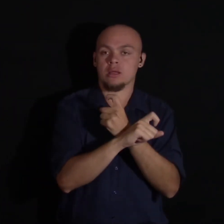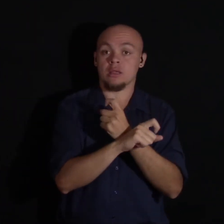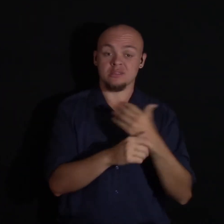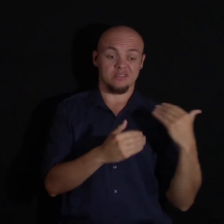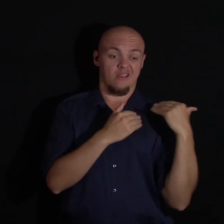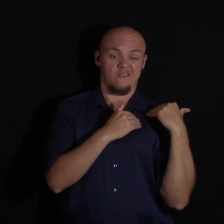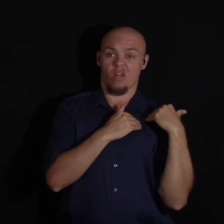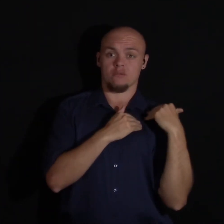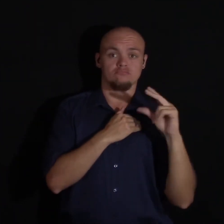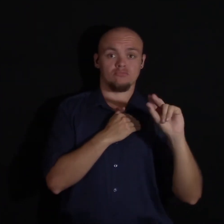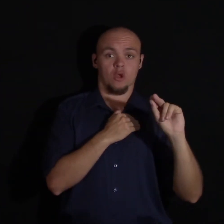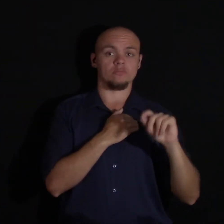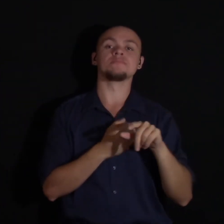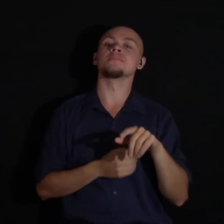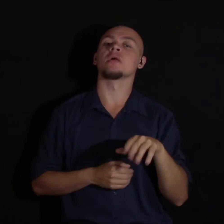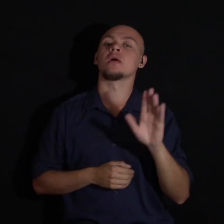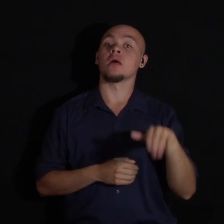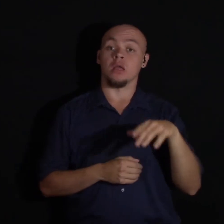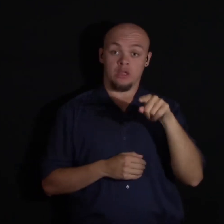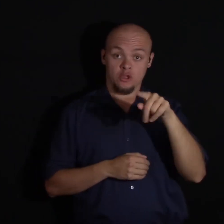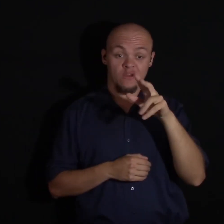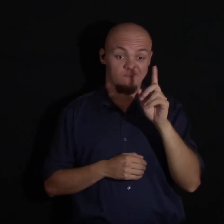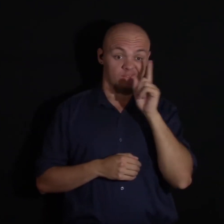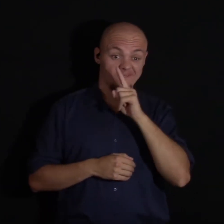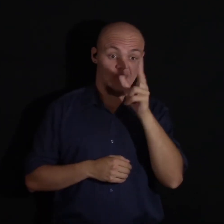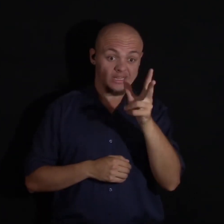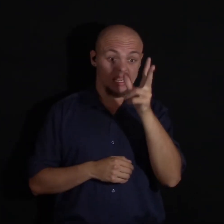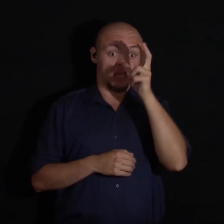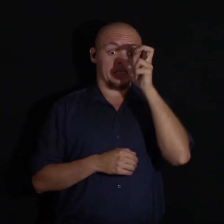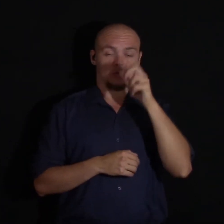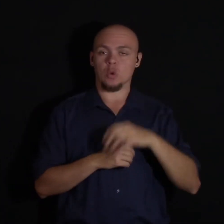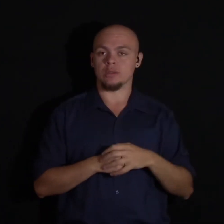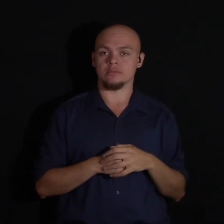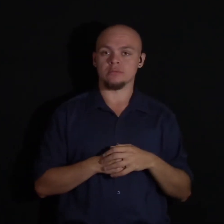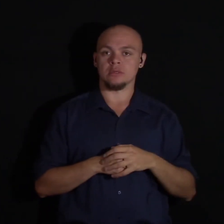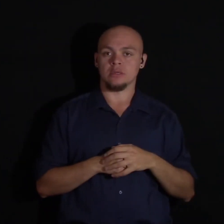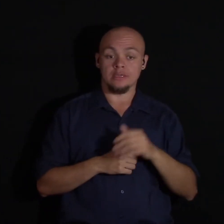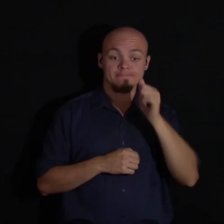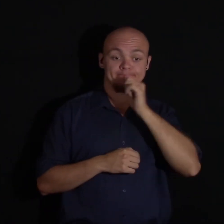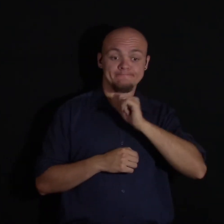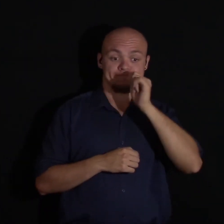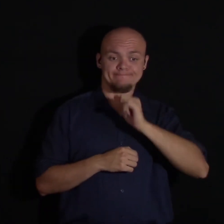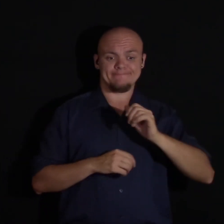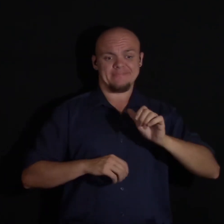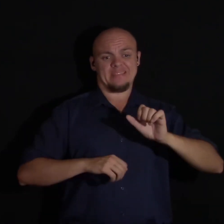How many of us have ever faked an orgasm, endured physical discomfort,